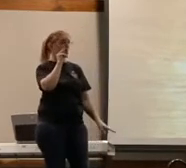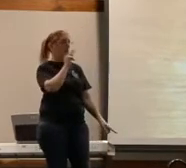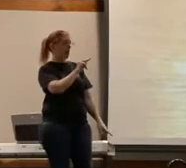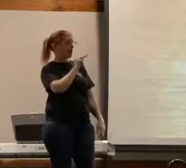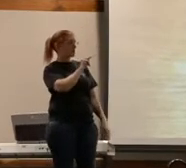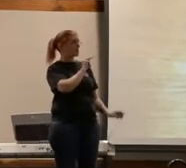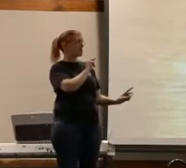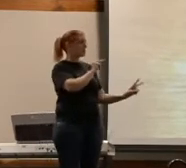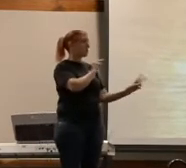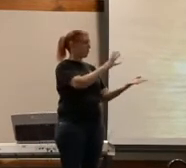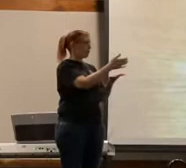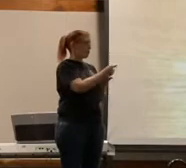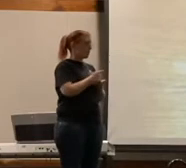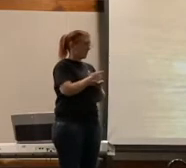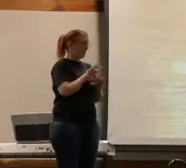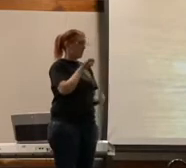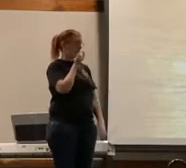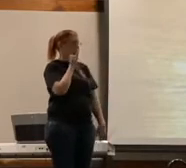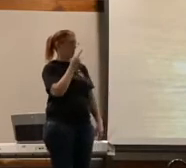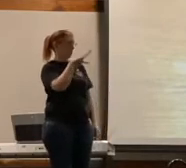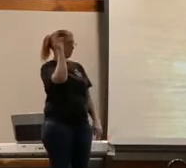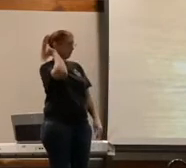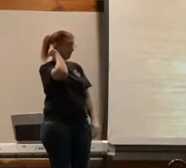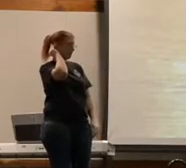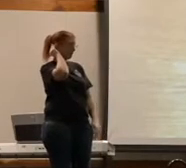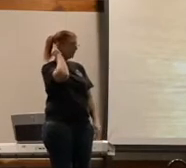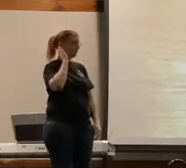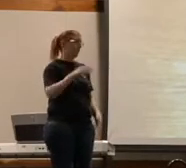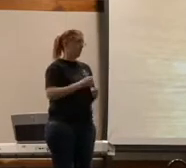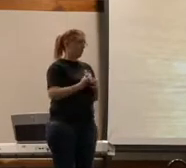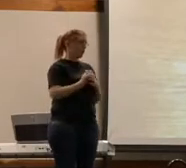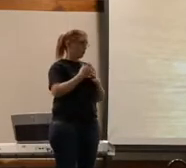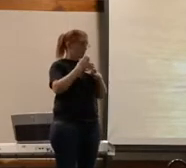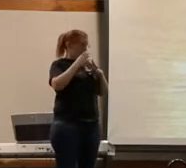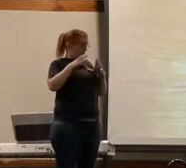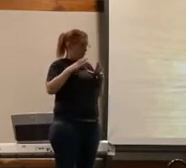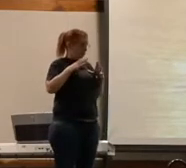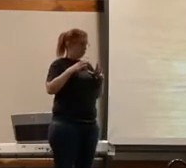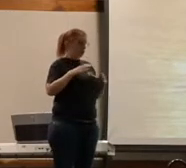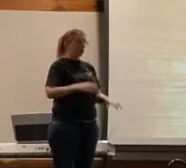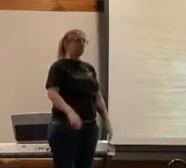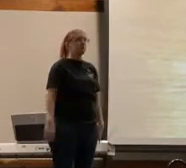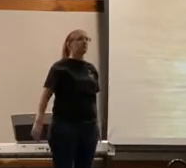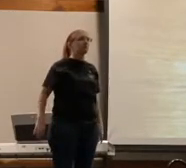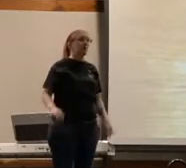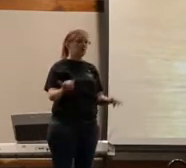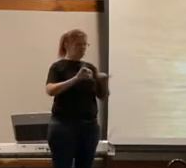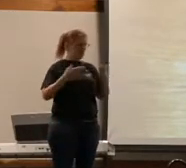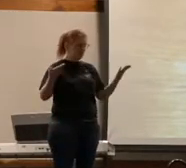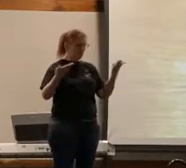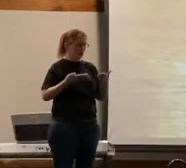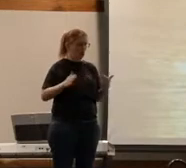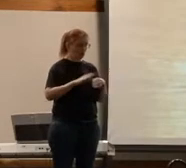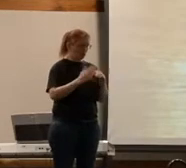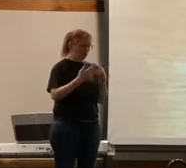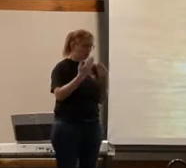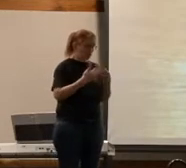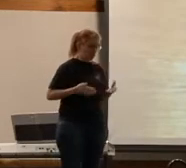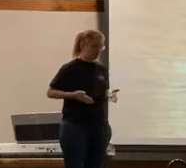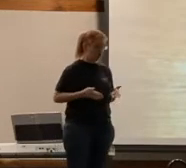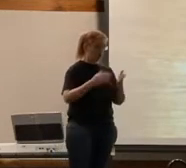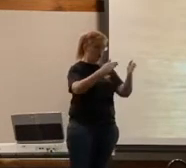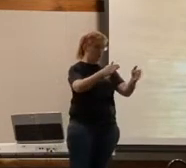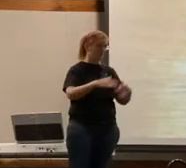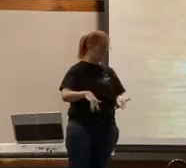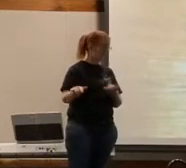They received what he was saying, and they were growing. You see, it's the same way with us here on Easy Street.